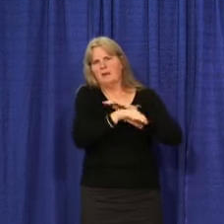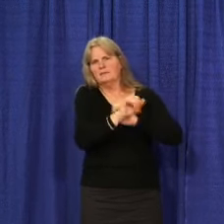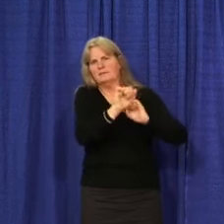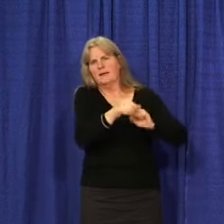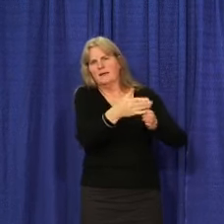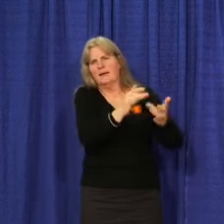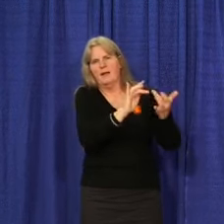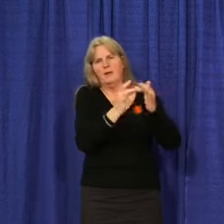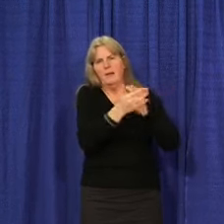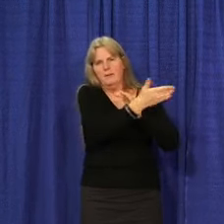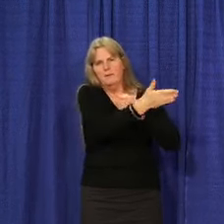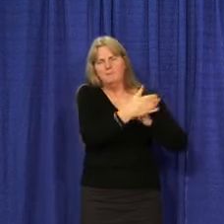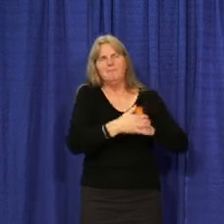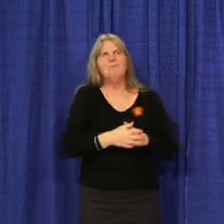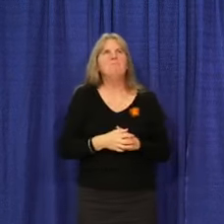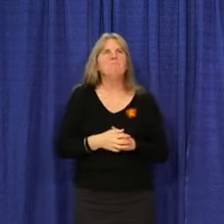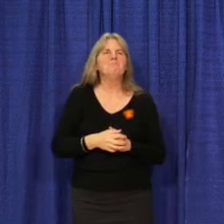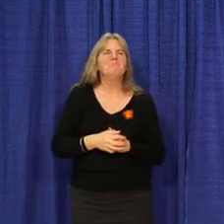Again,